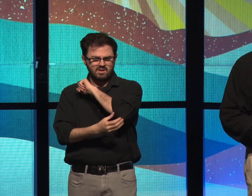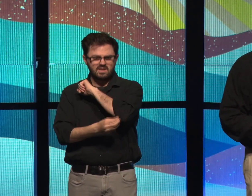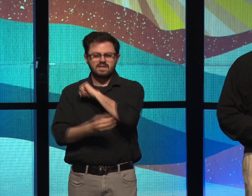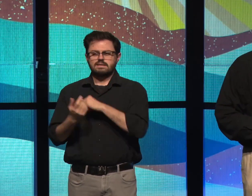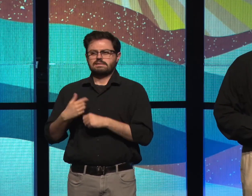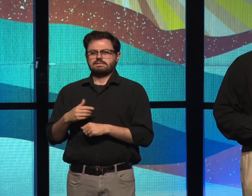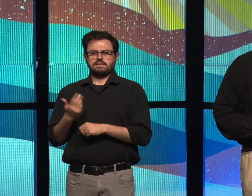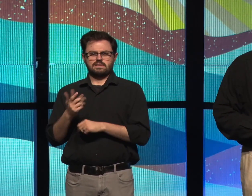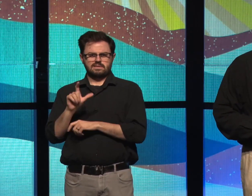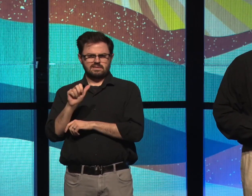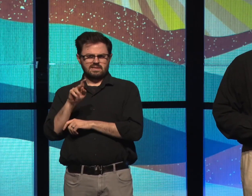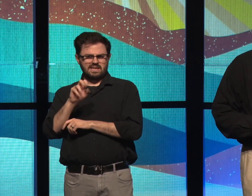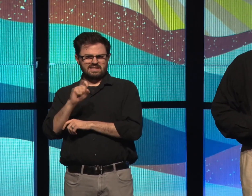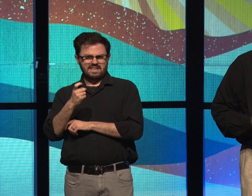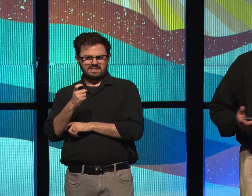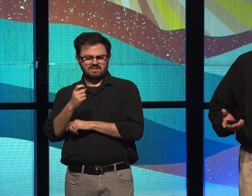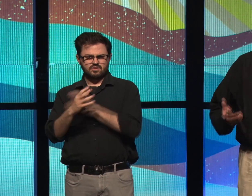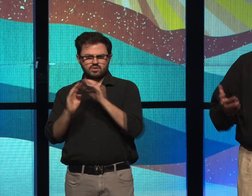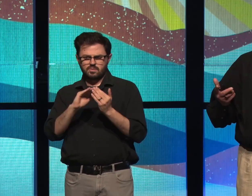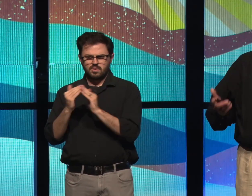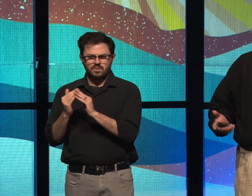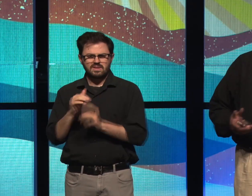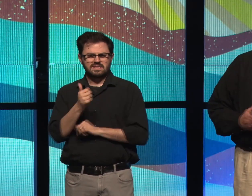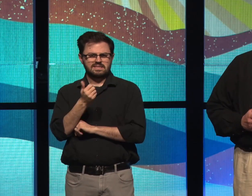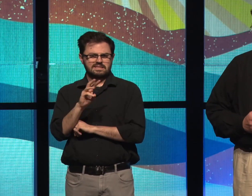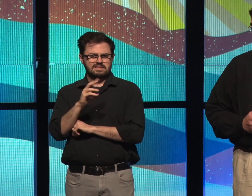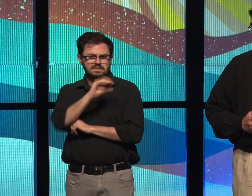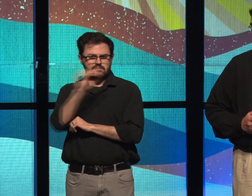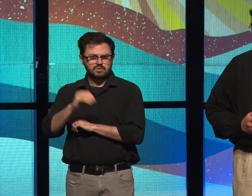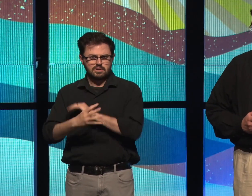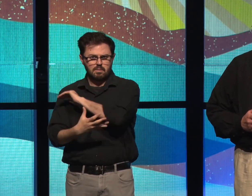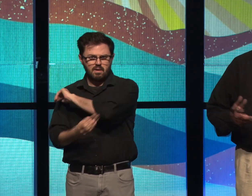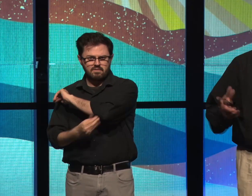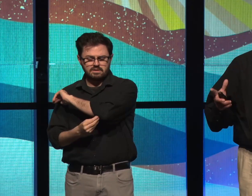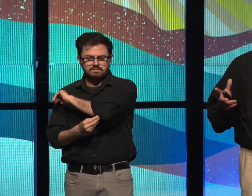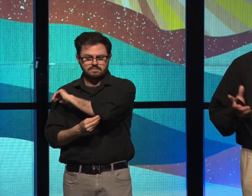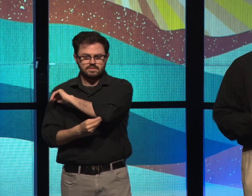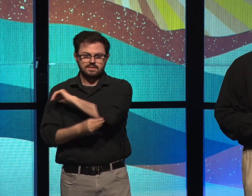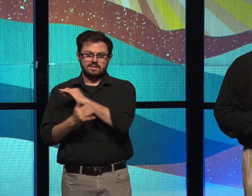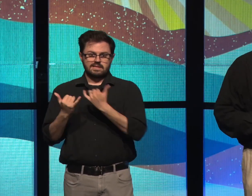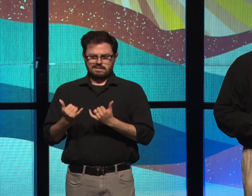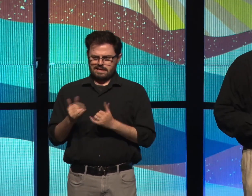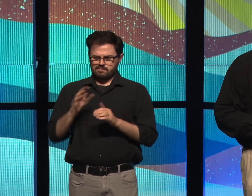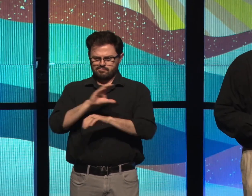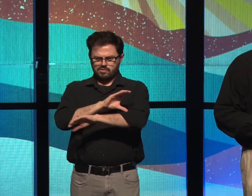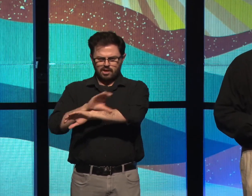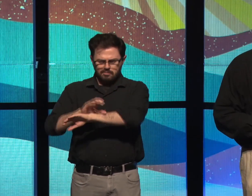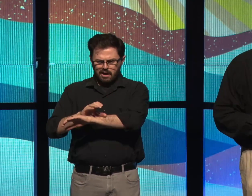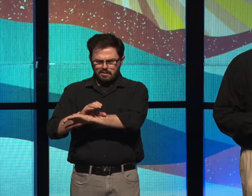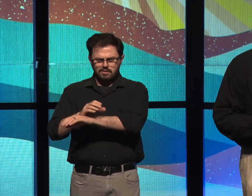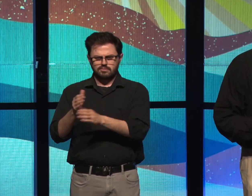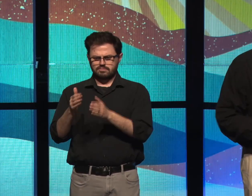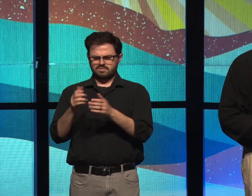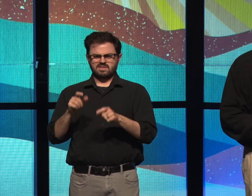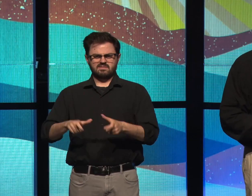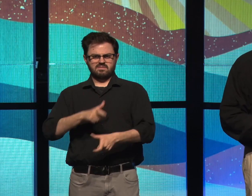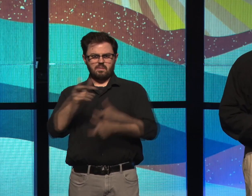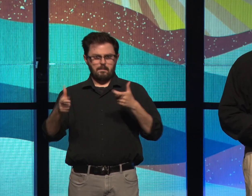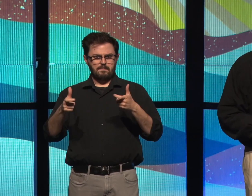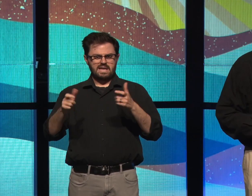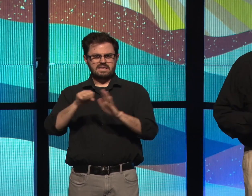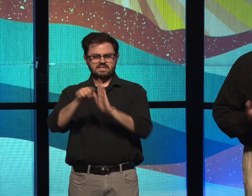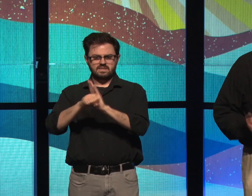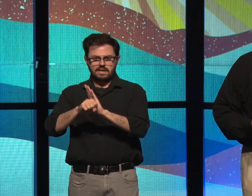at 16%. Colorado is a big state, so let's get closer to home. What about